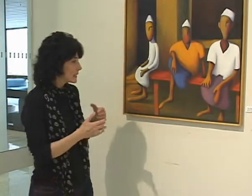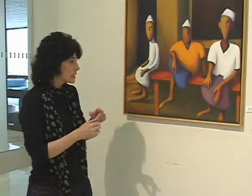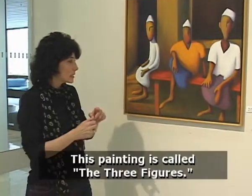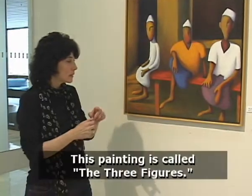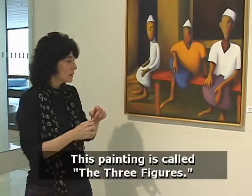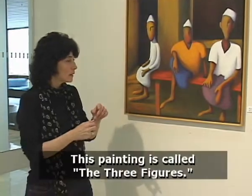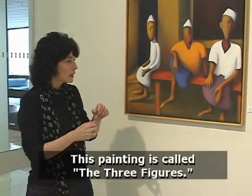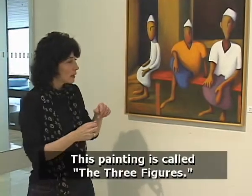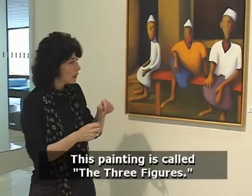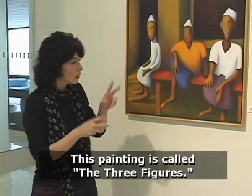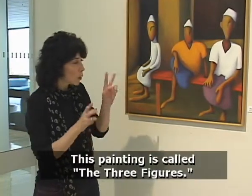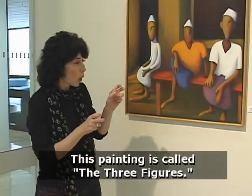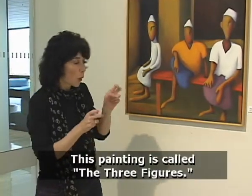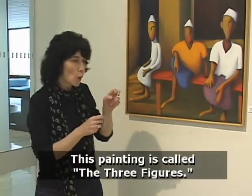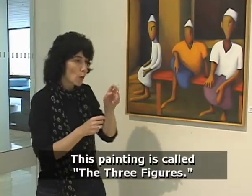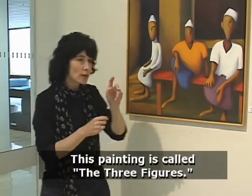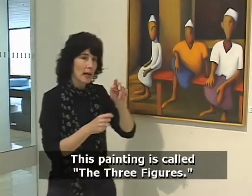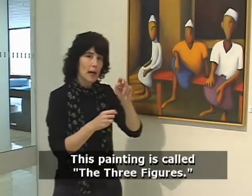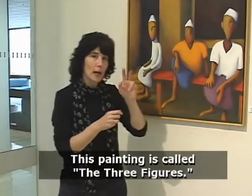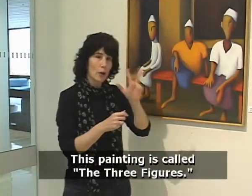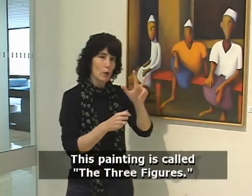This painting is called The Three Figures.